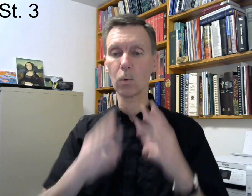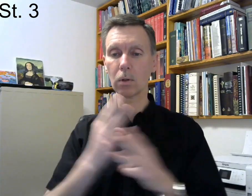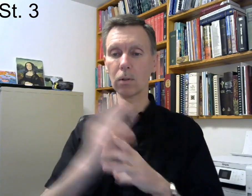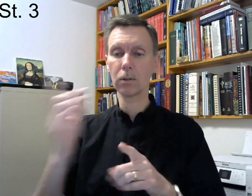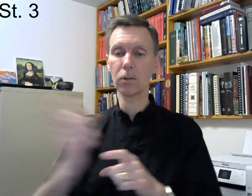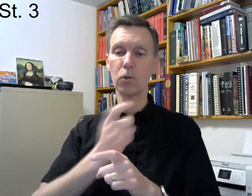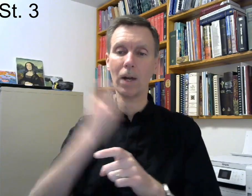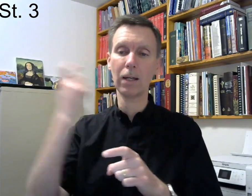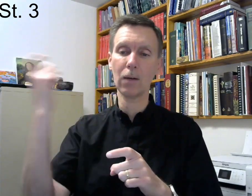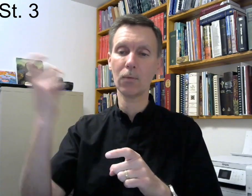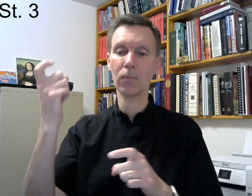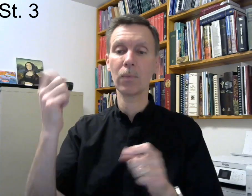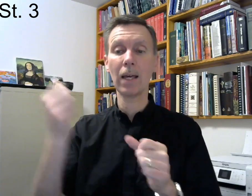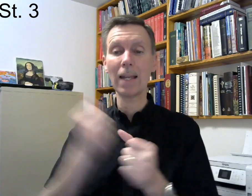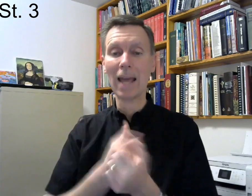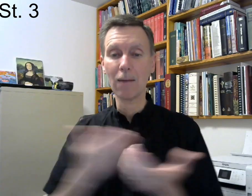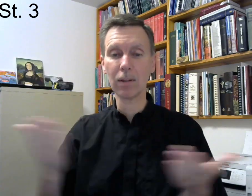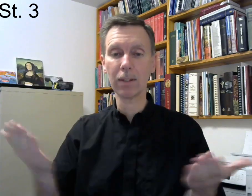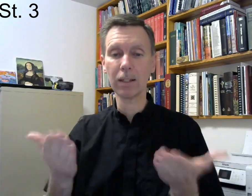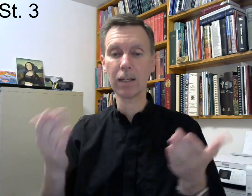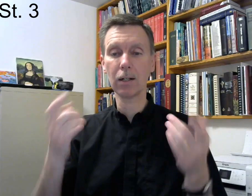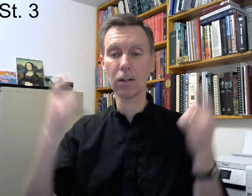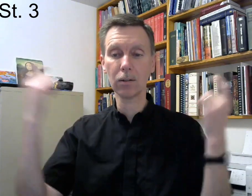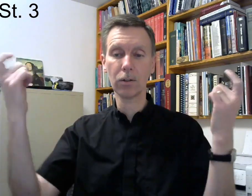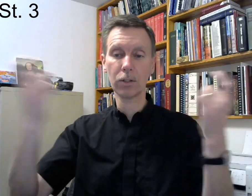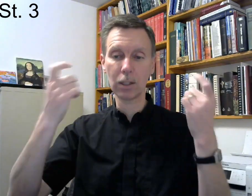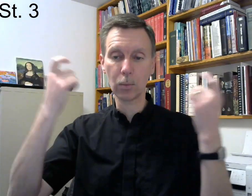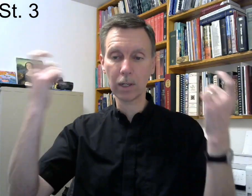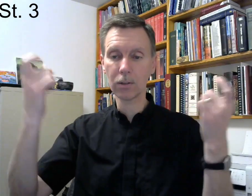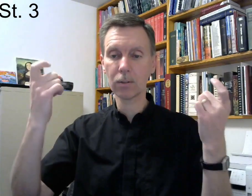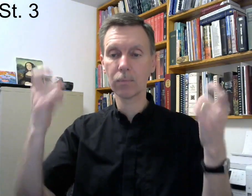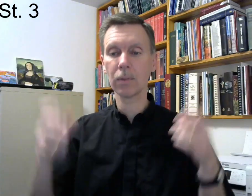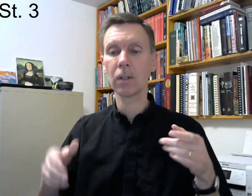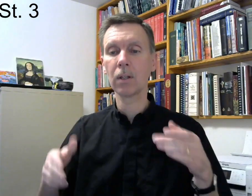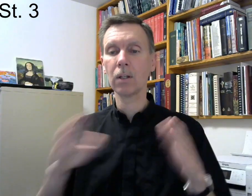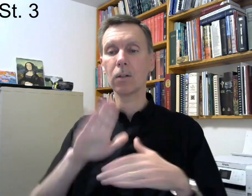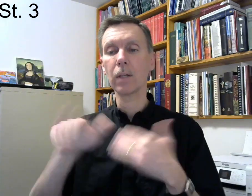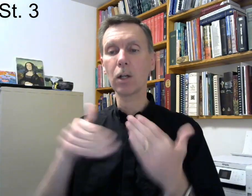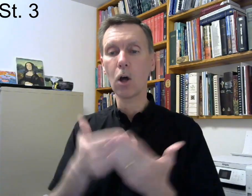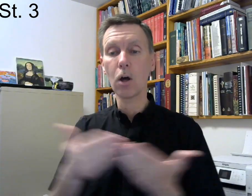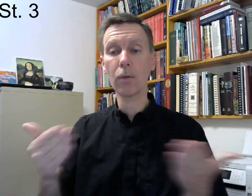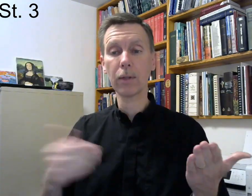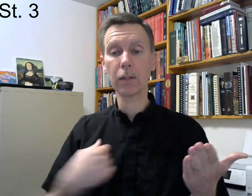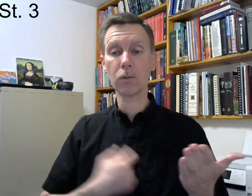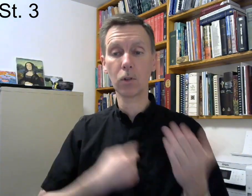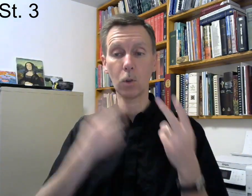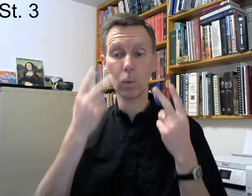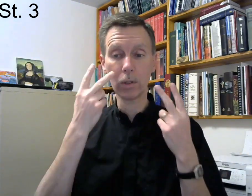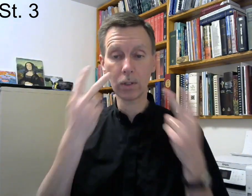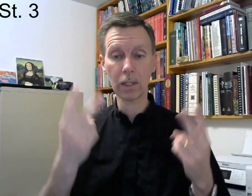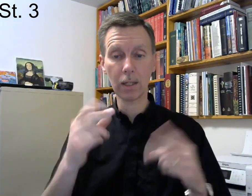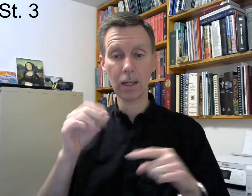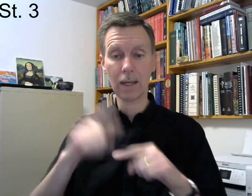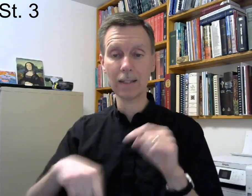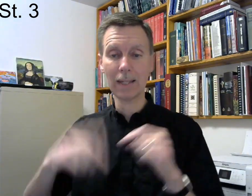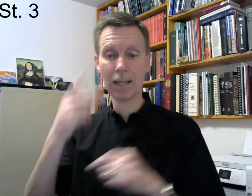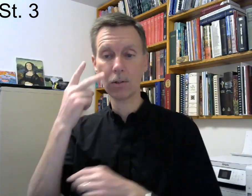world triumph, everything here celebrate. Let all things we see and can't